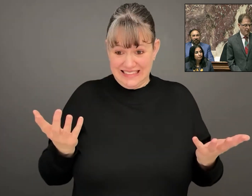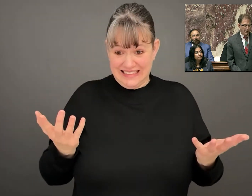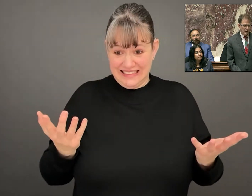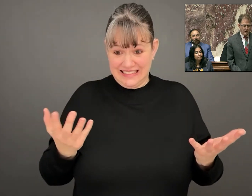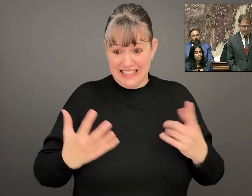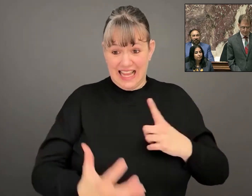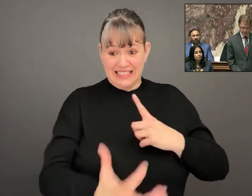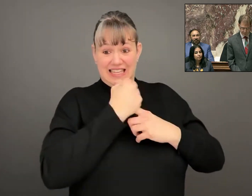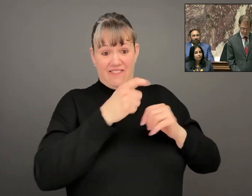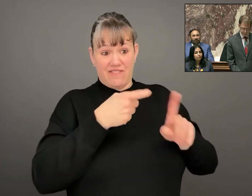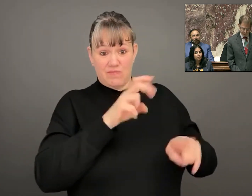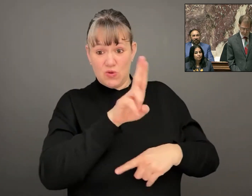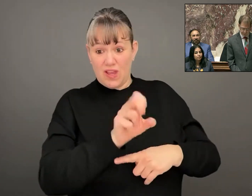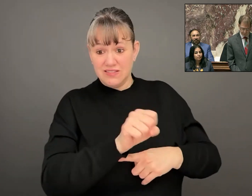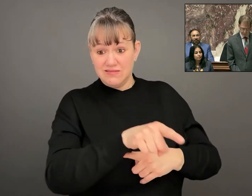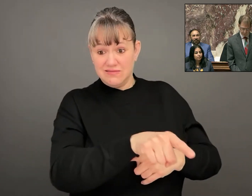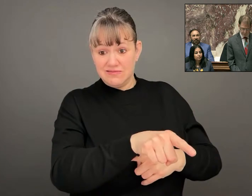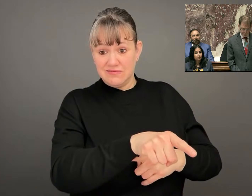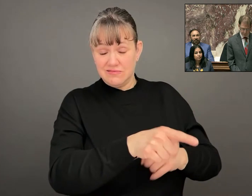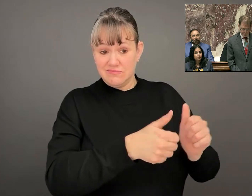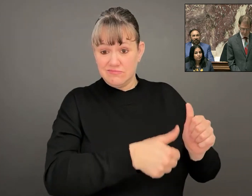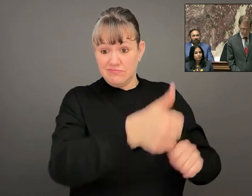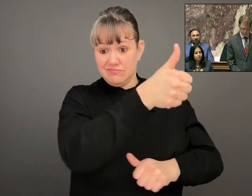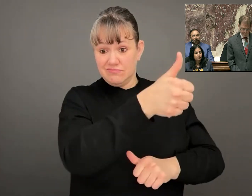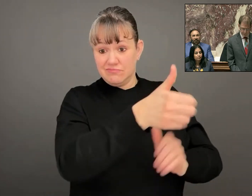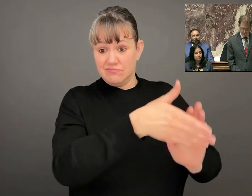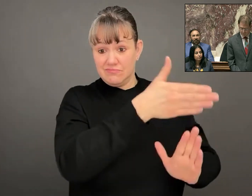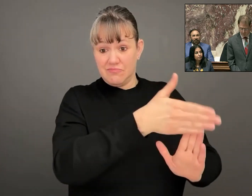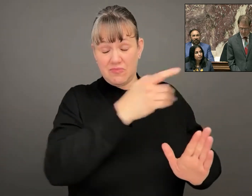BC. That was before the tariffs. Yeah.